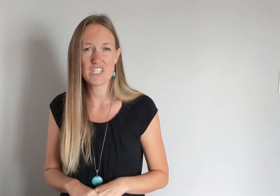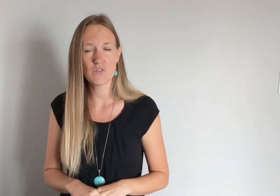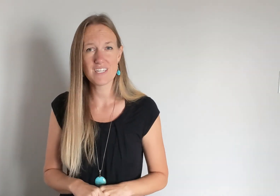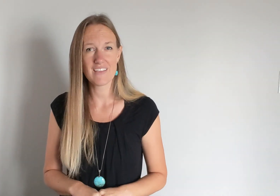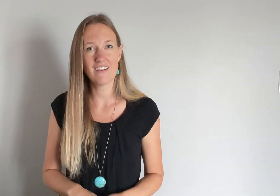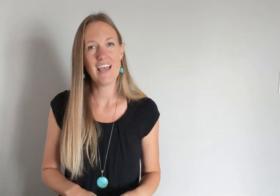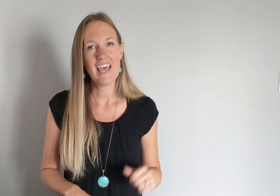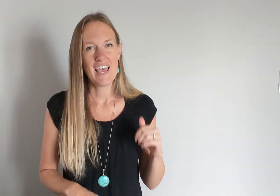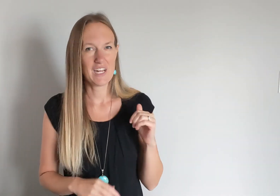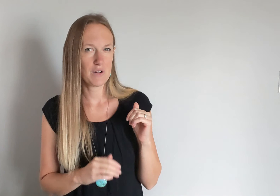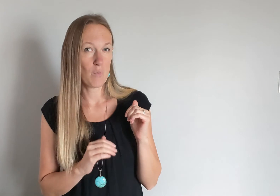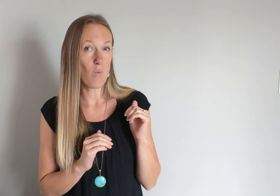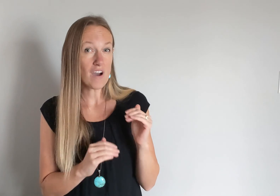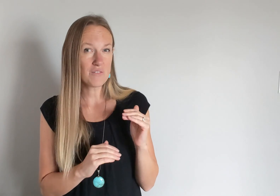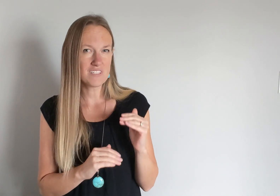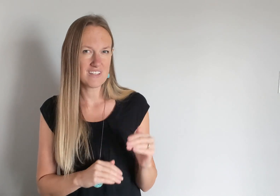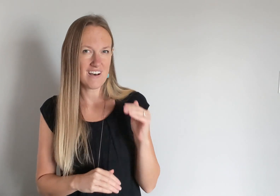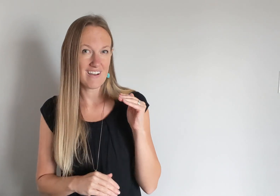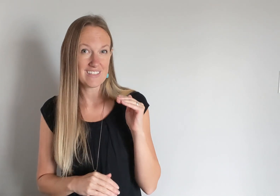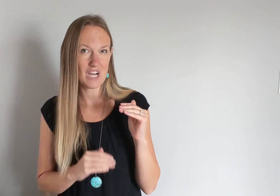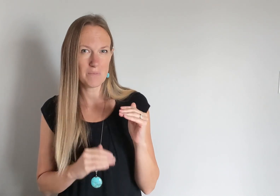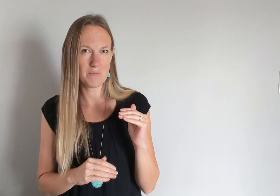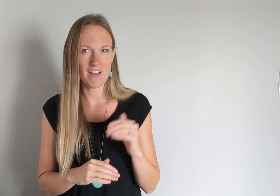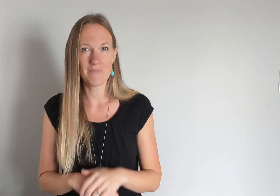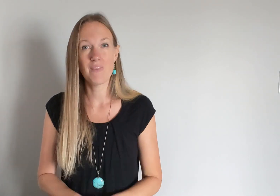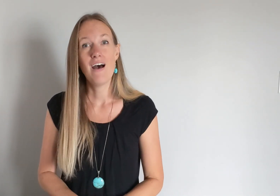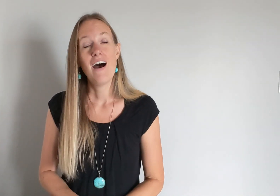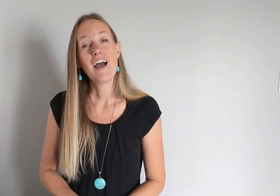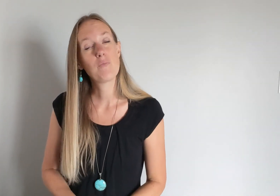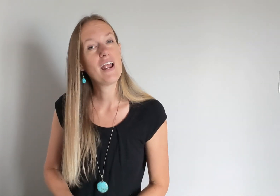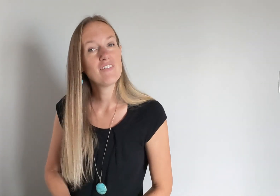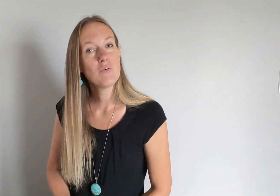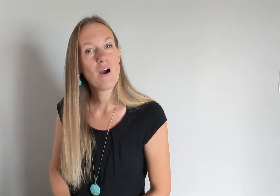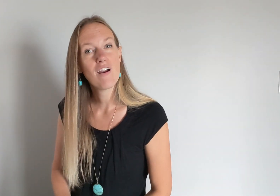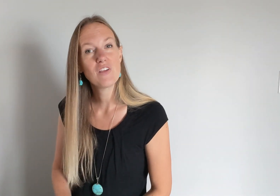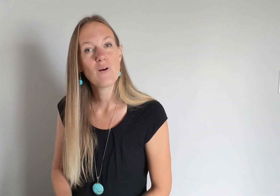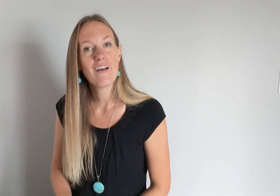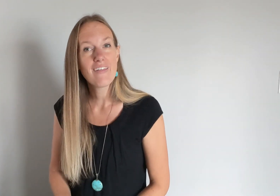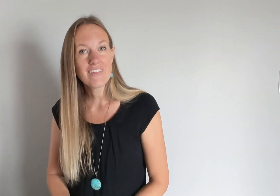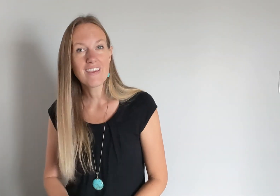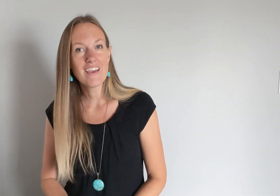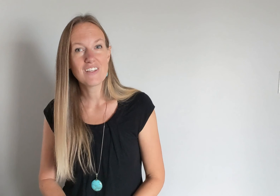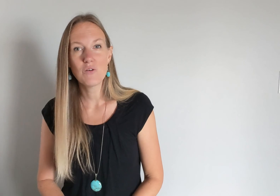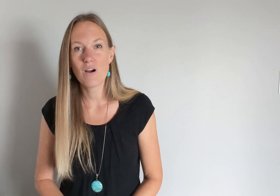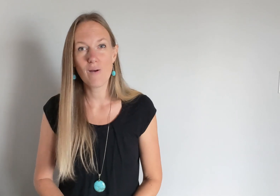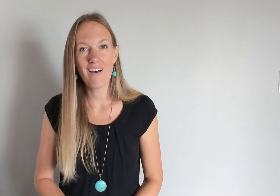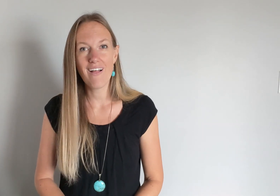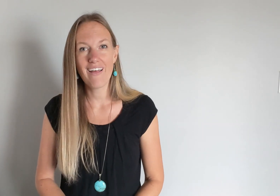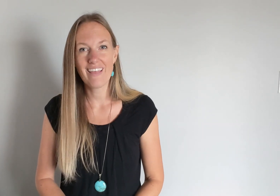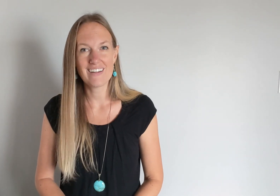2 together, and we're going to walk through the song top to bottom. I hope wherever you are healthy and you are well, and that I'll